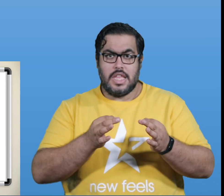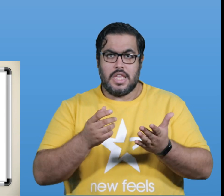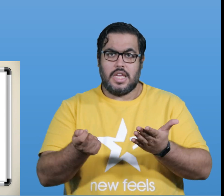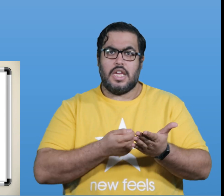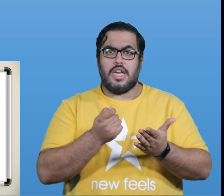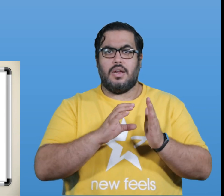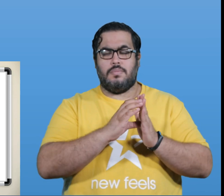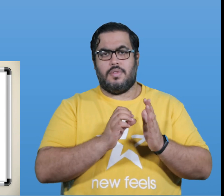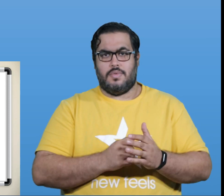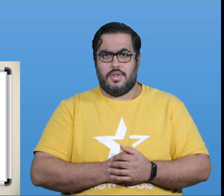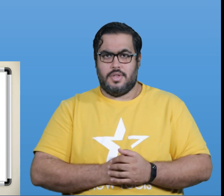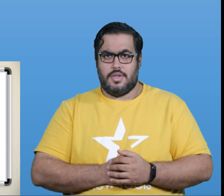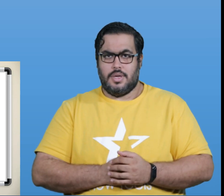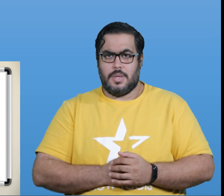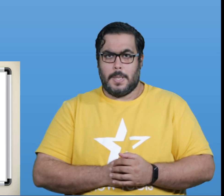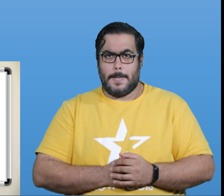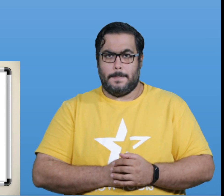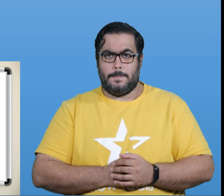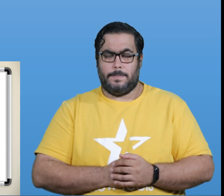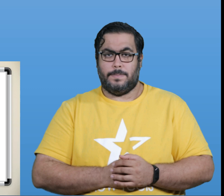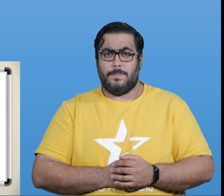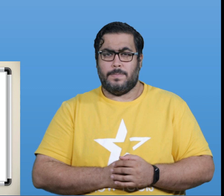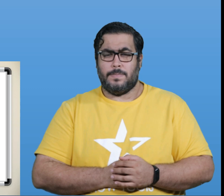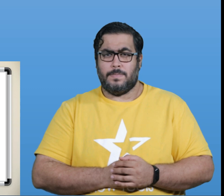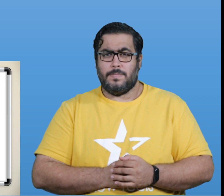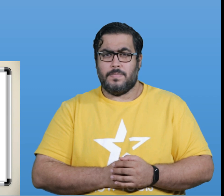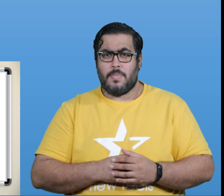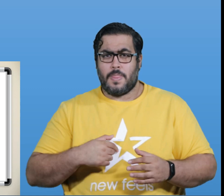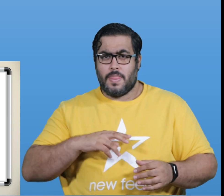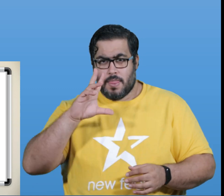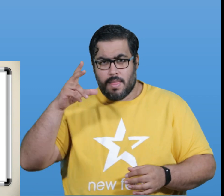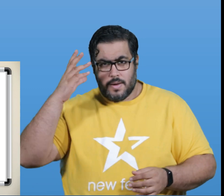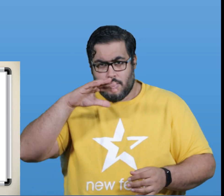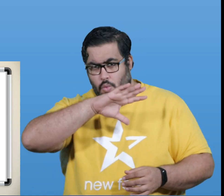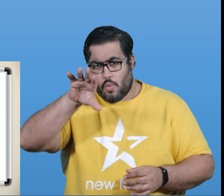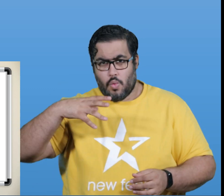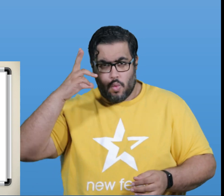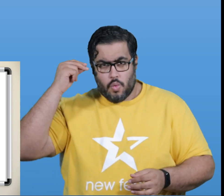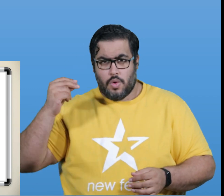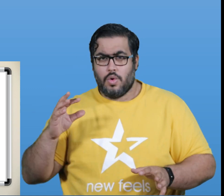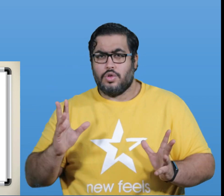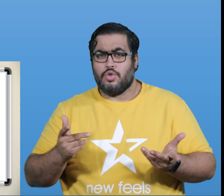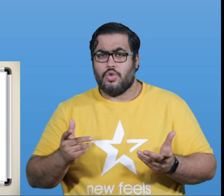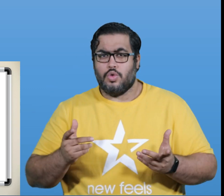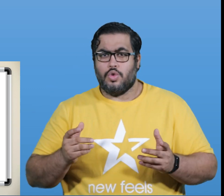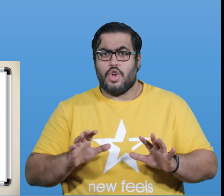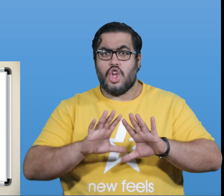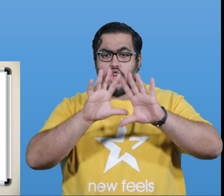episode number 8. And we want to give a description to an